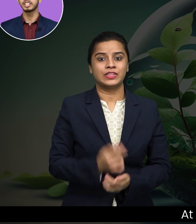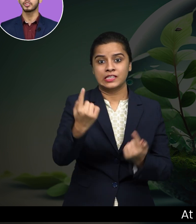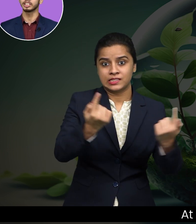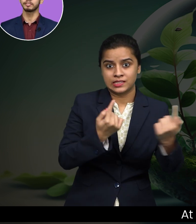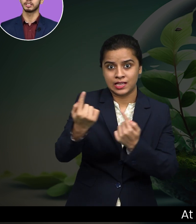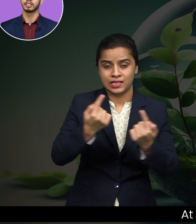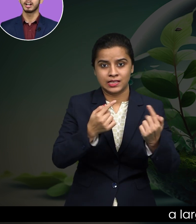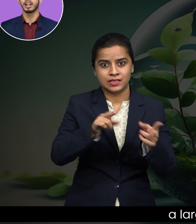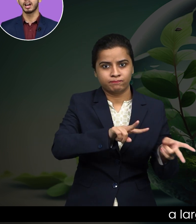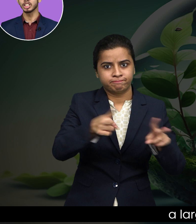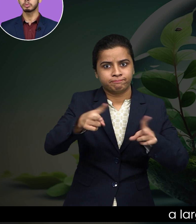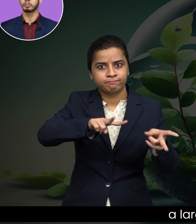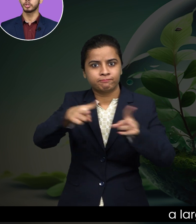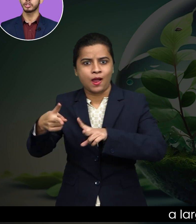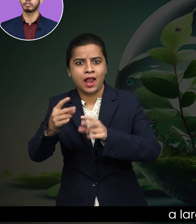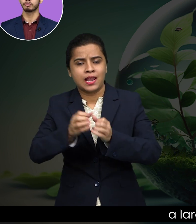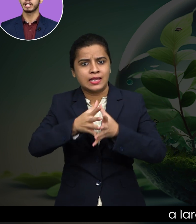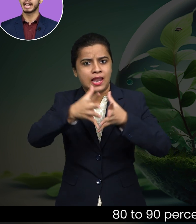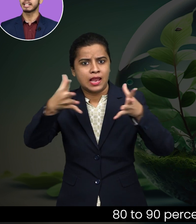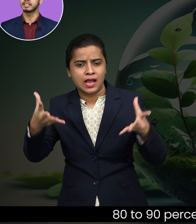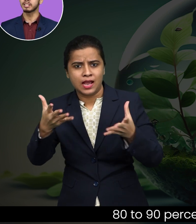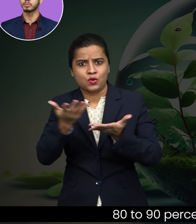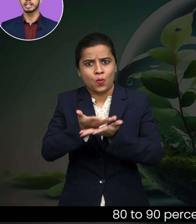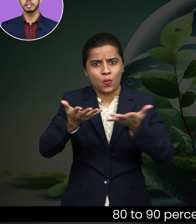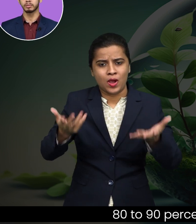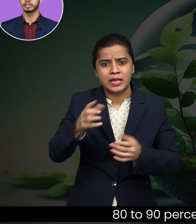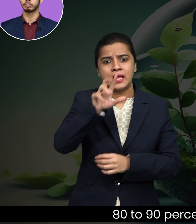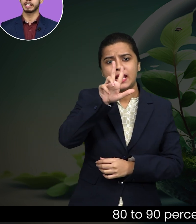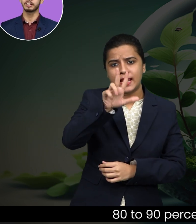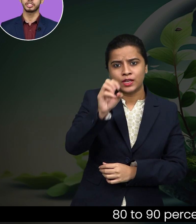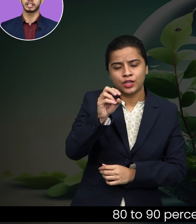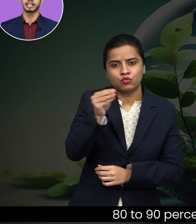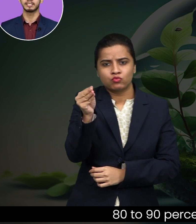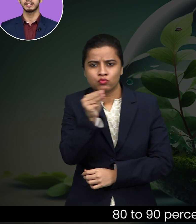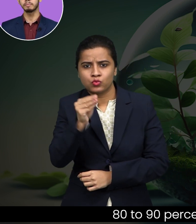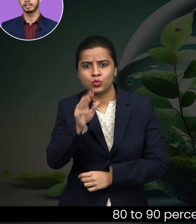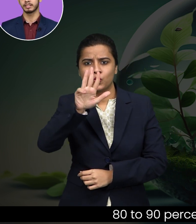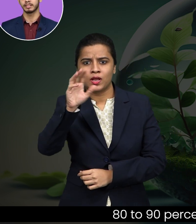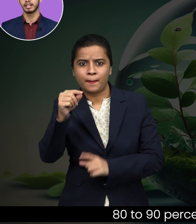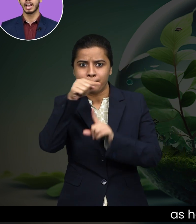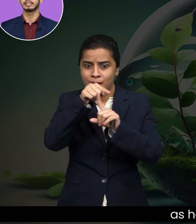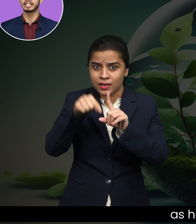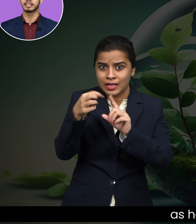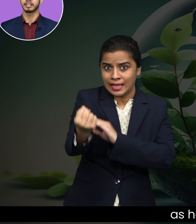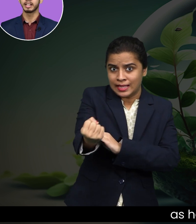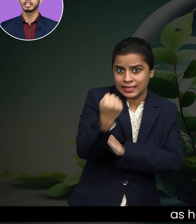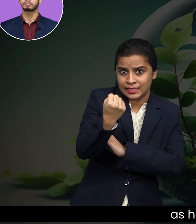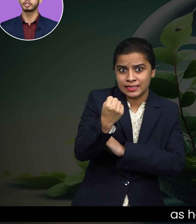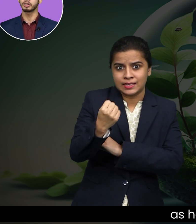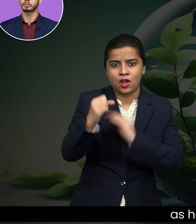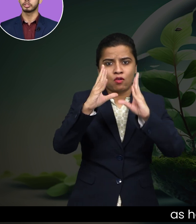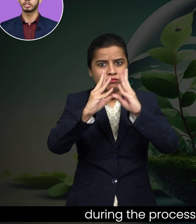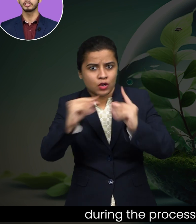At each transfer, a large proportion of 80 to 90% of energy is dissipated as heat